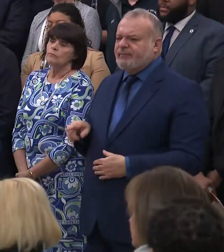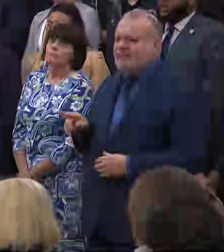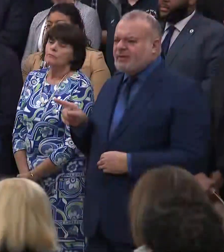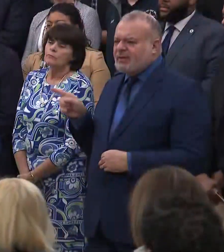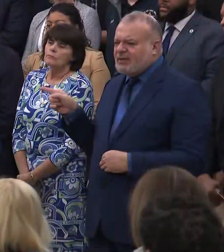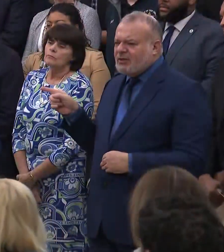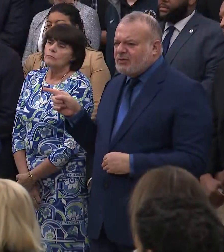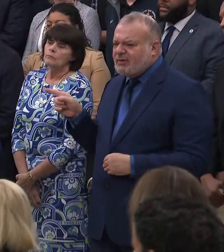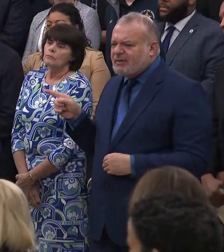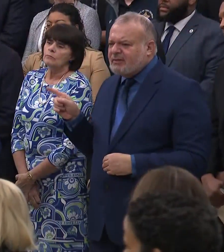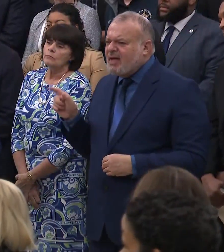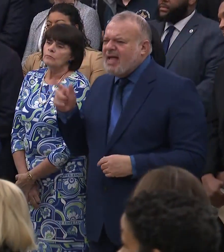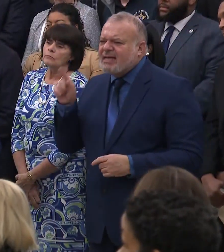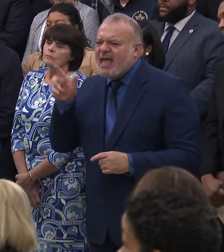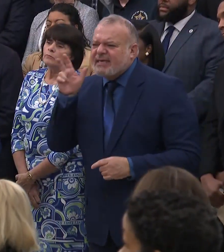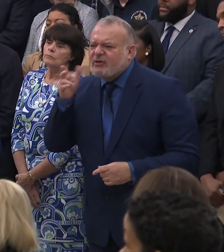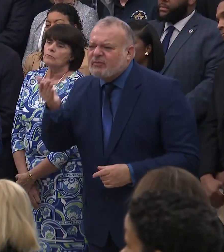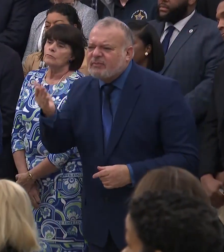Sorry, Sherman, I missed the beginning.